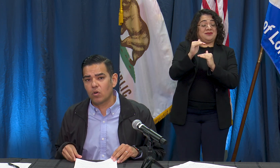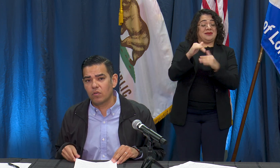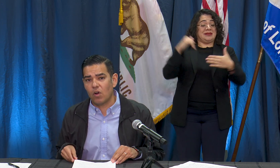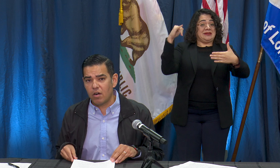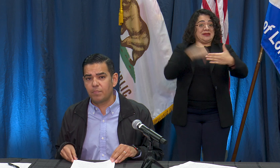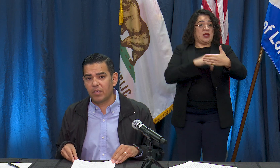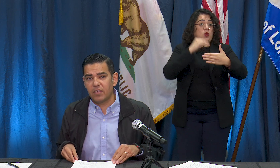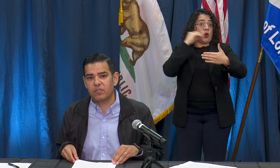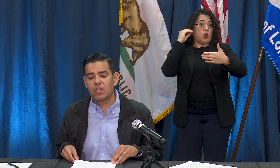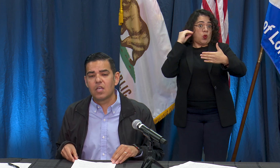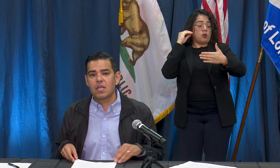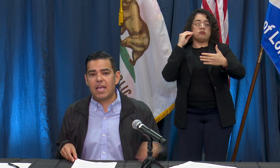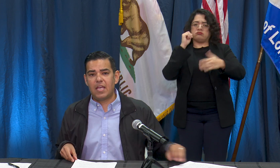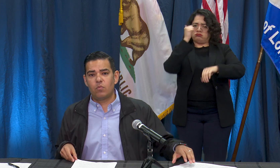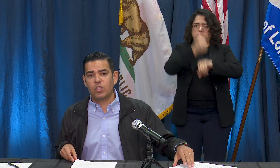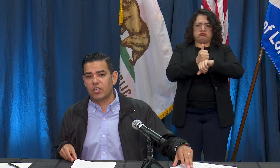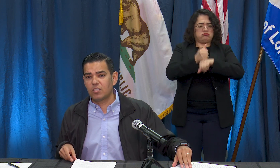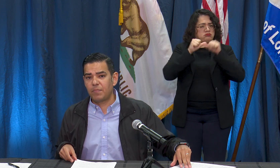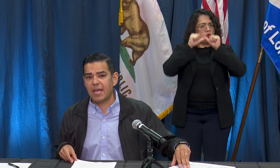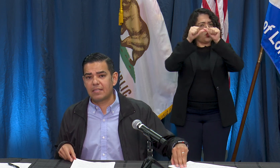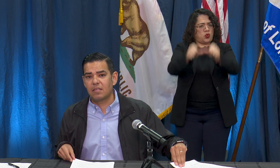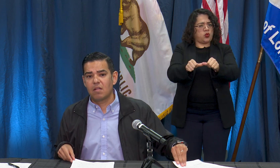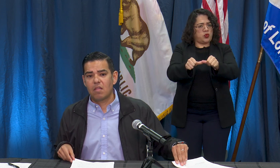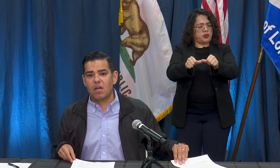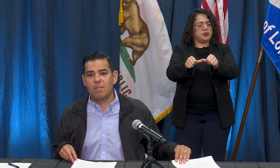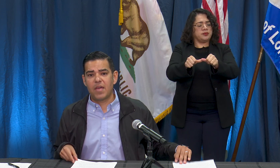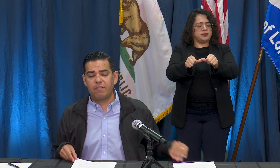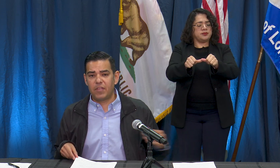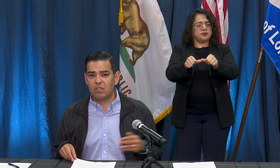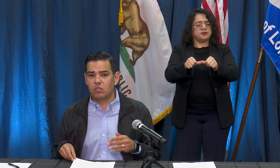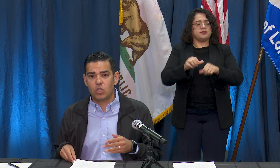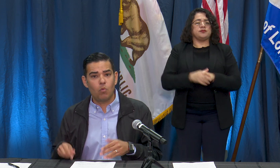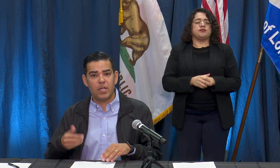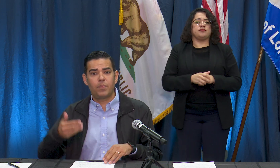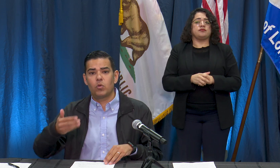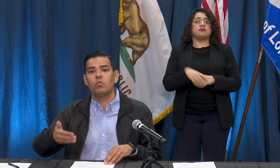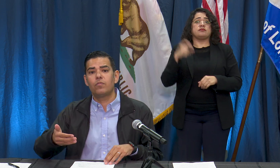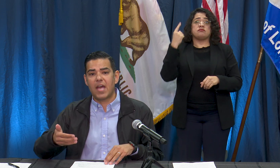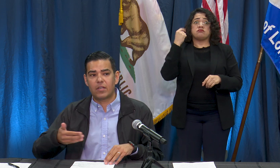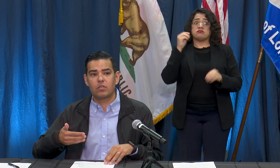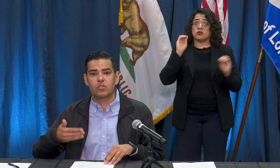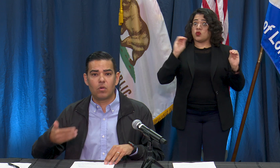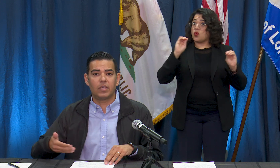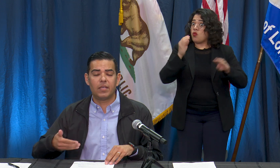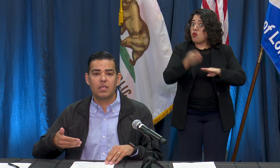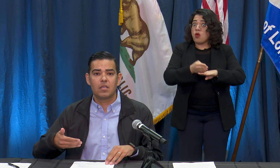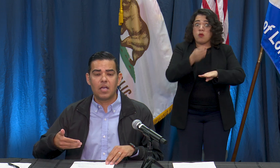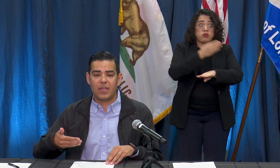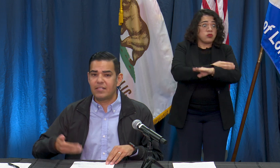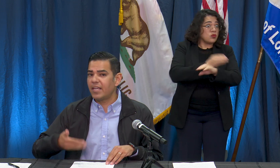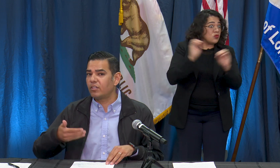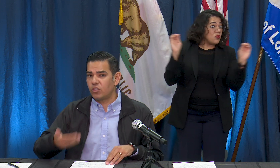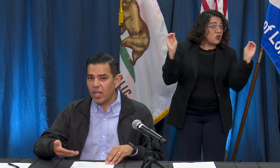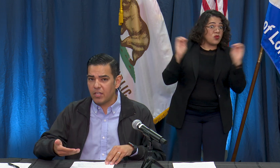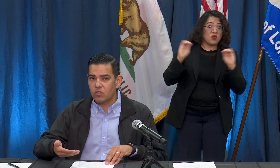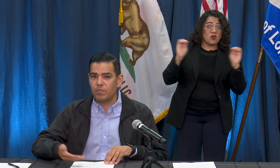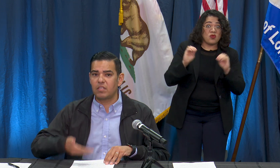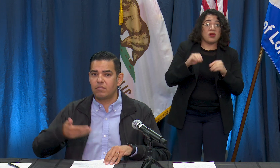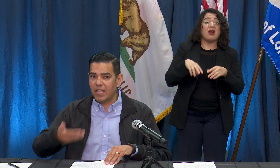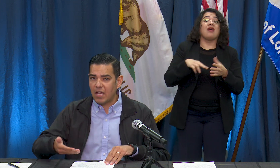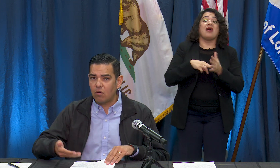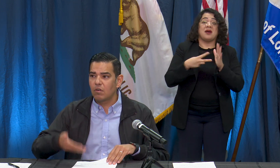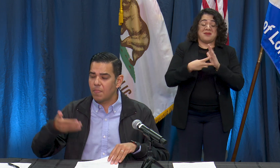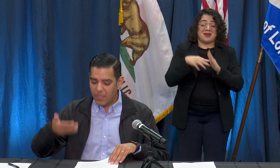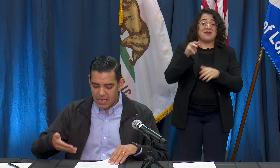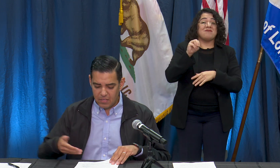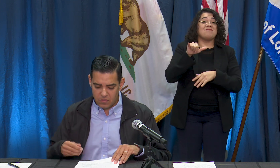stay-at-home orders are in place. And we should expect that if things don't improve, that could certainly, that date could change. But